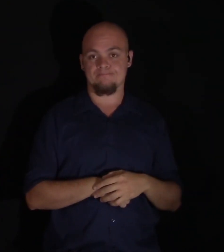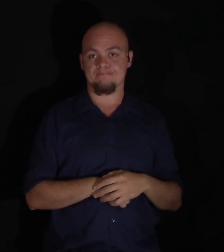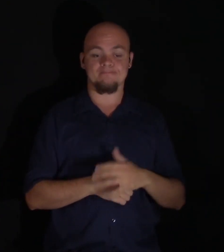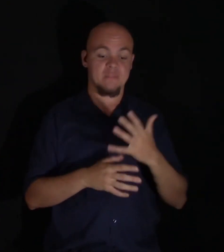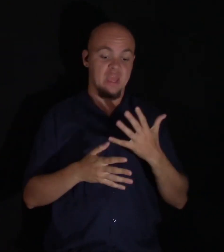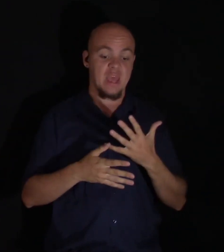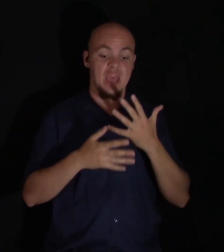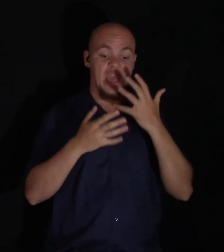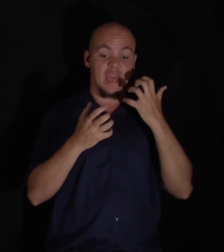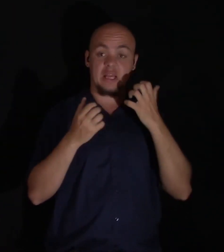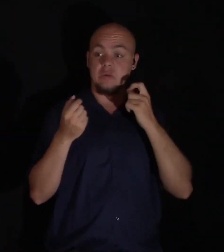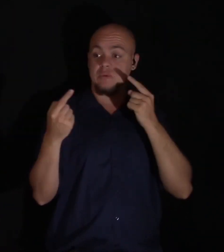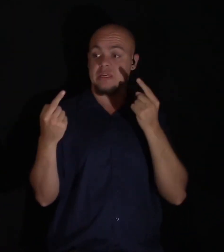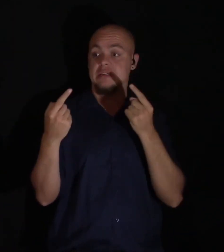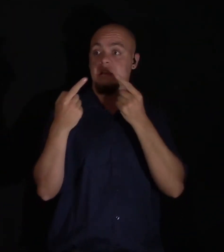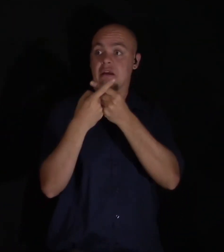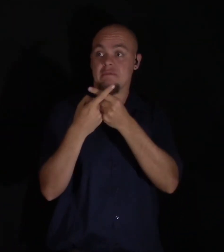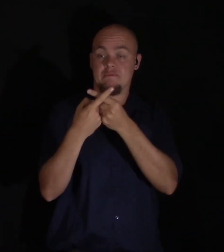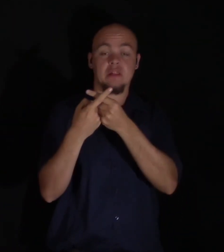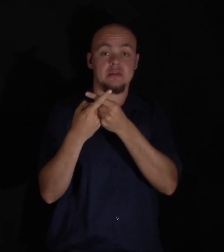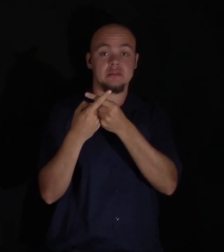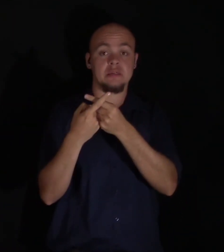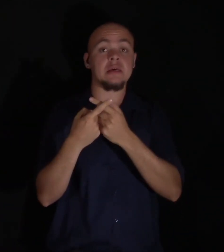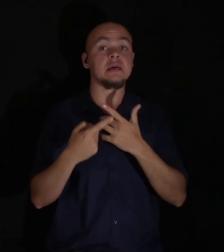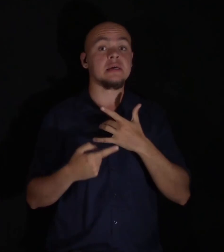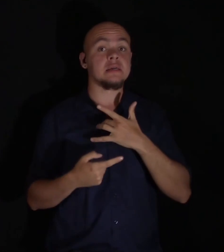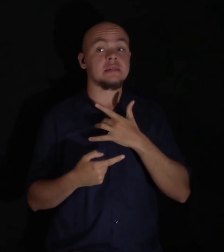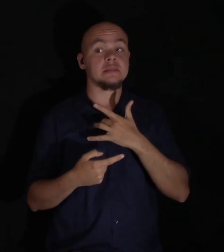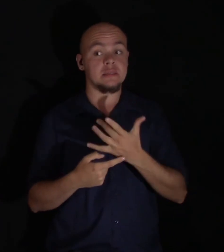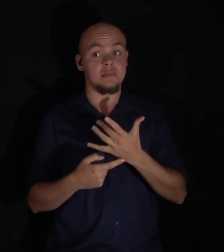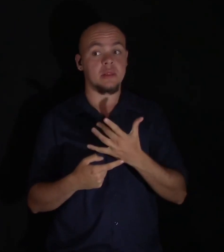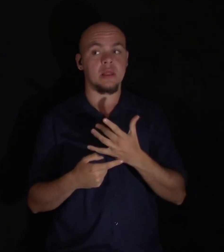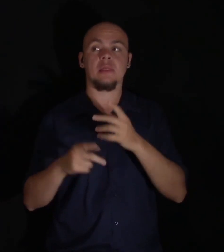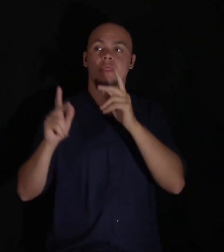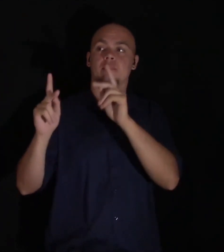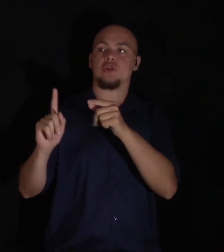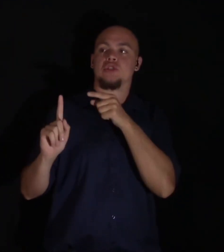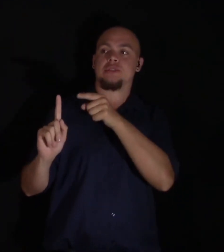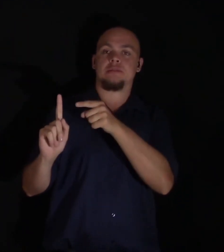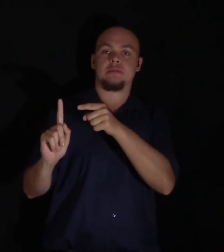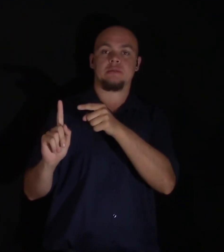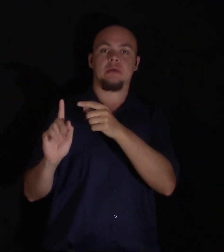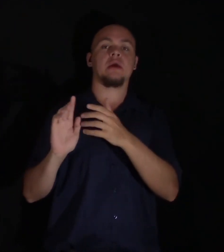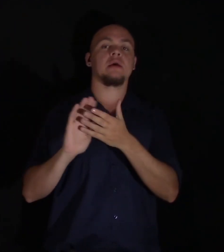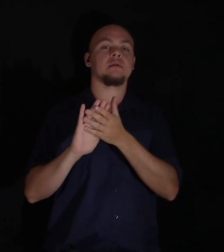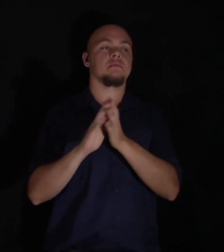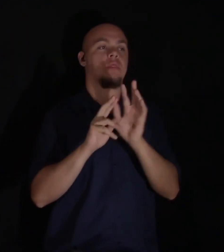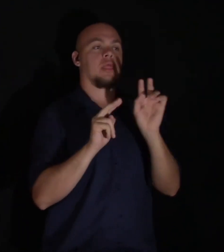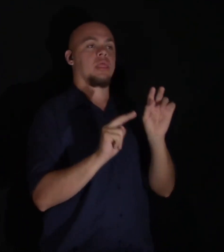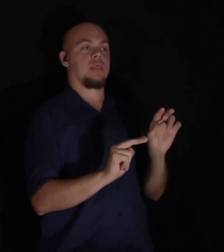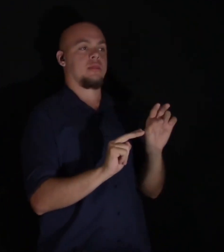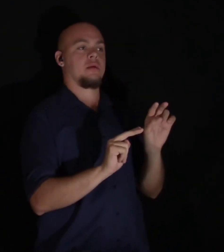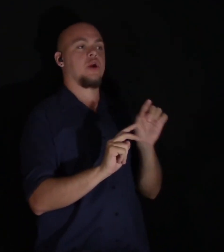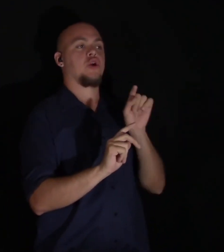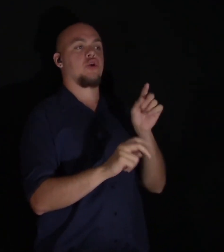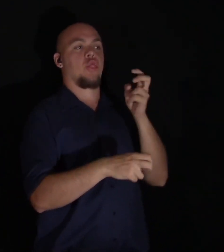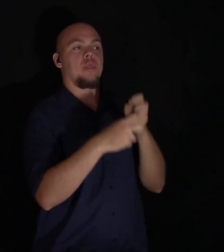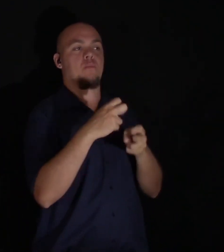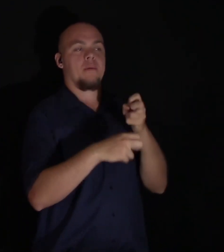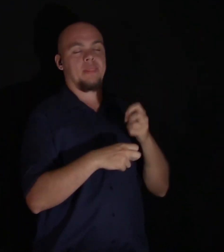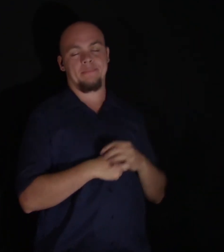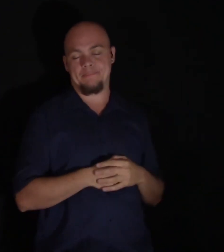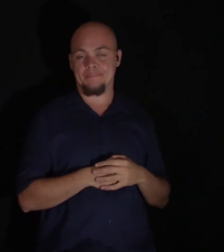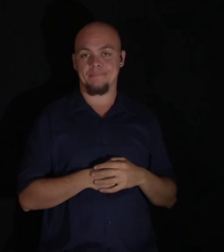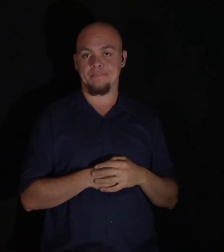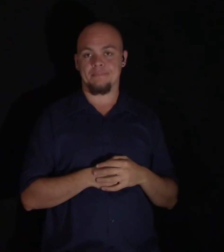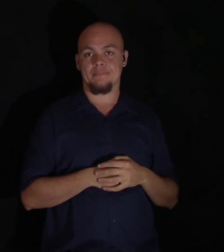Angry confrontations only invite the other person to see you as the problem